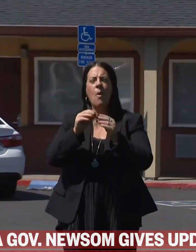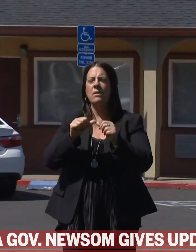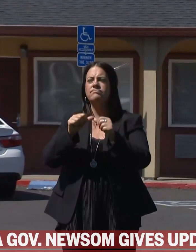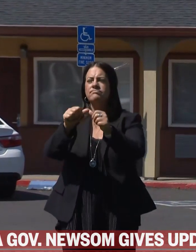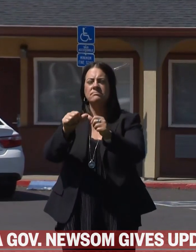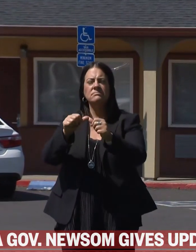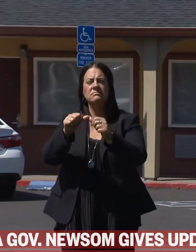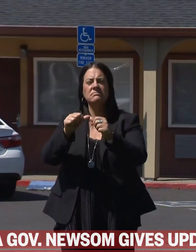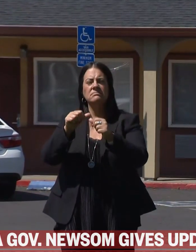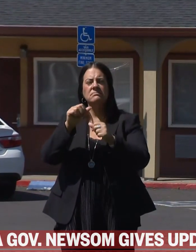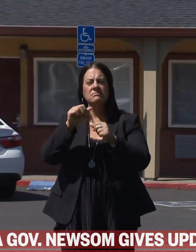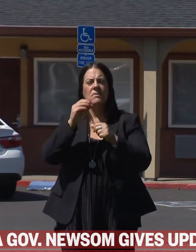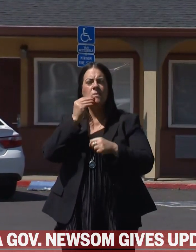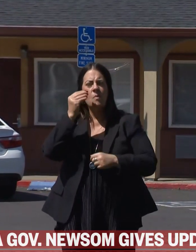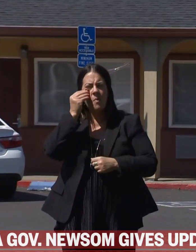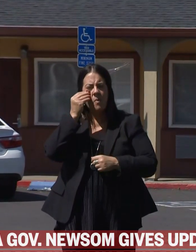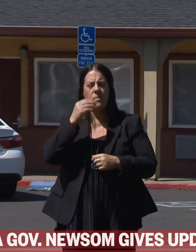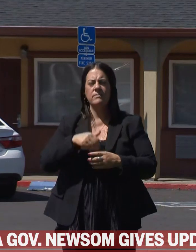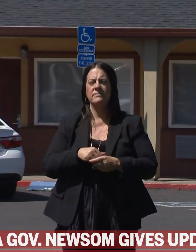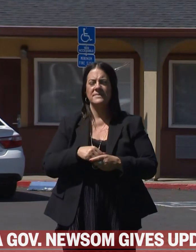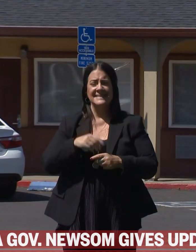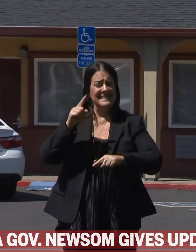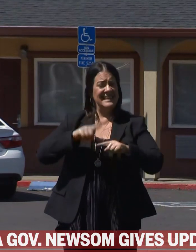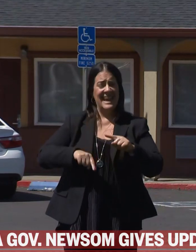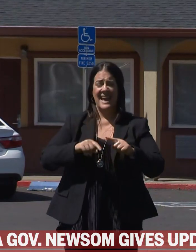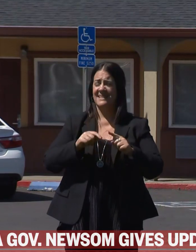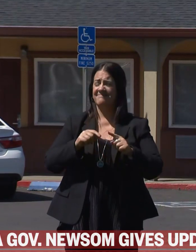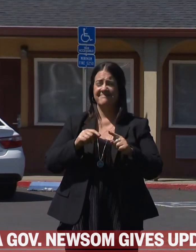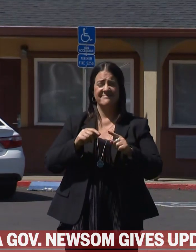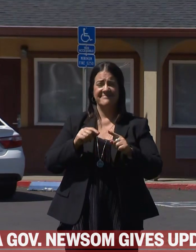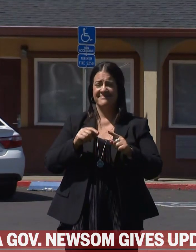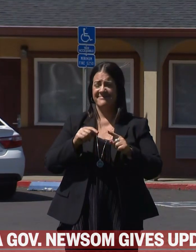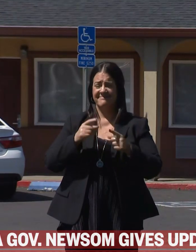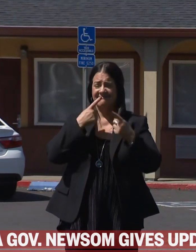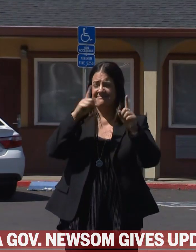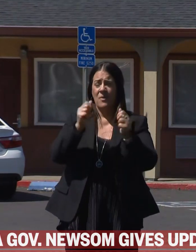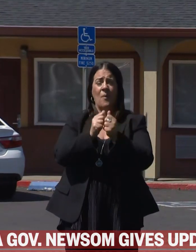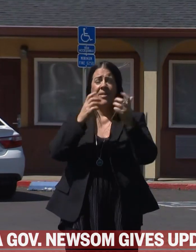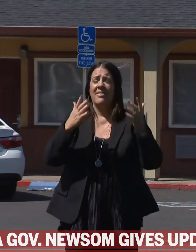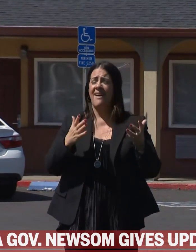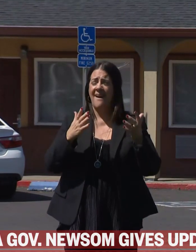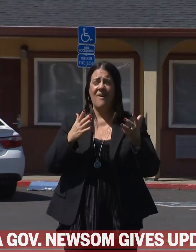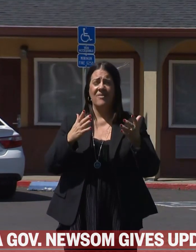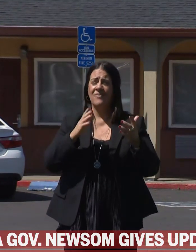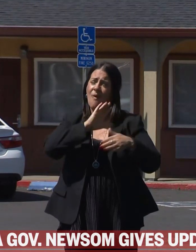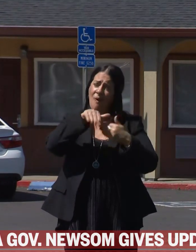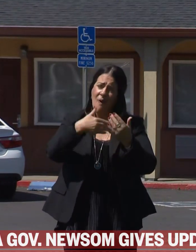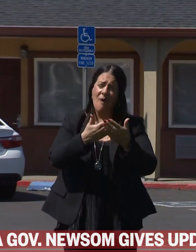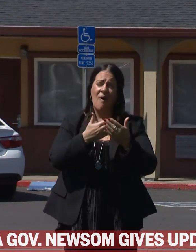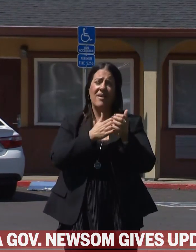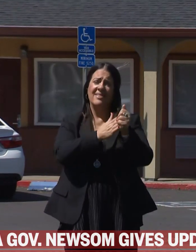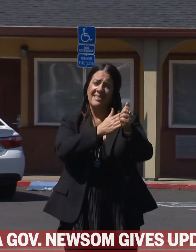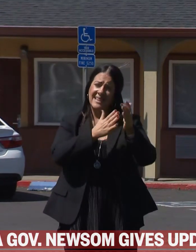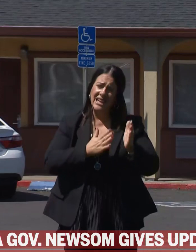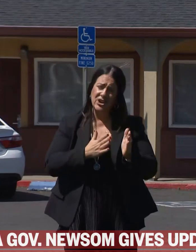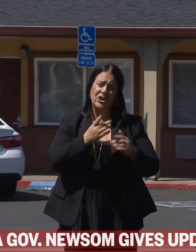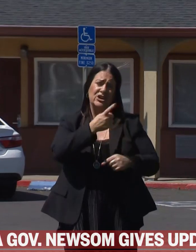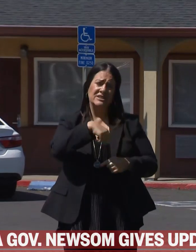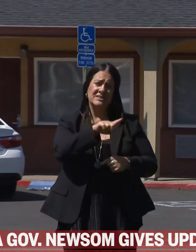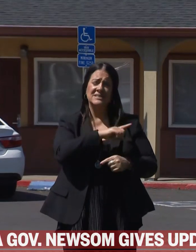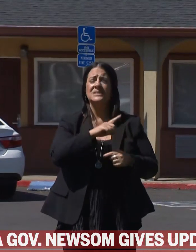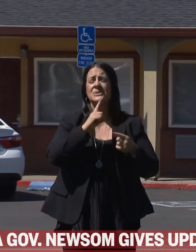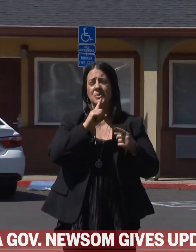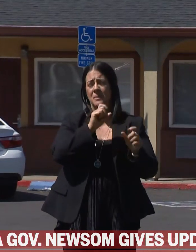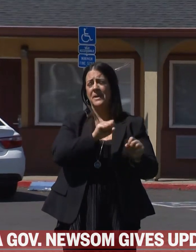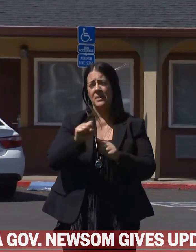partnership, and the partnership of leaders like the leader I'll be asking to the mic in just a second. and that is the head